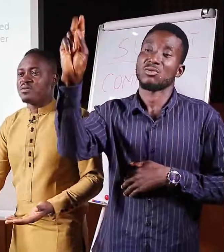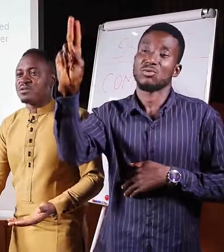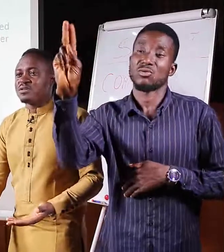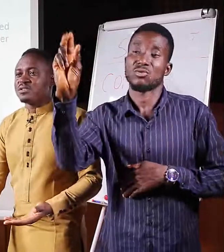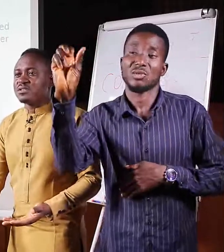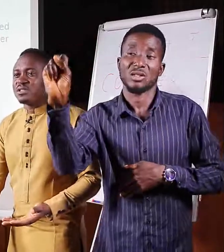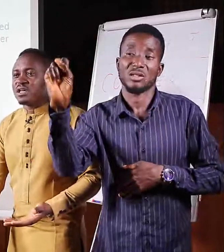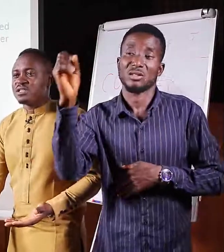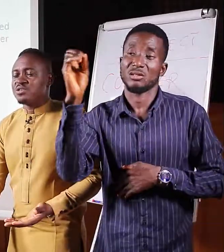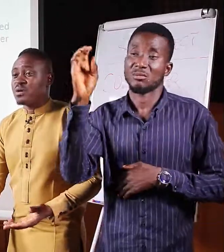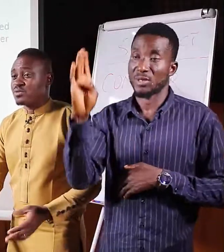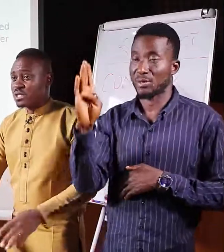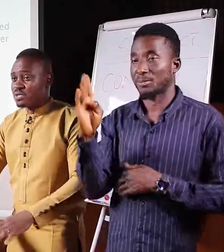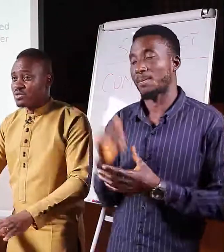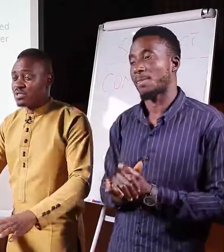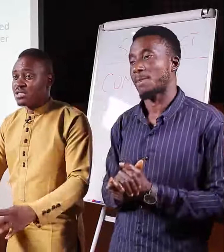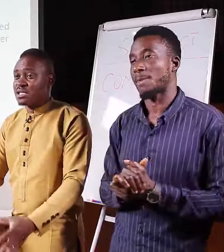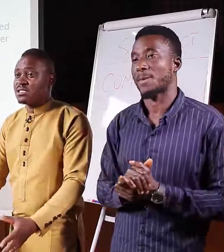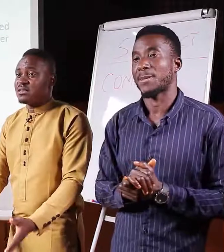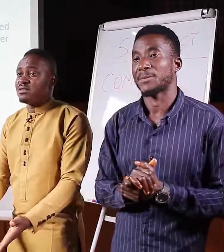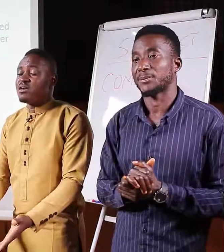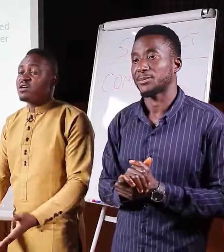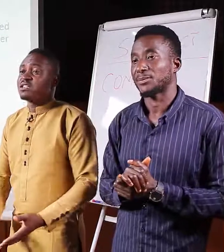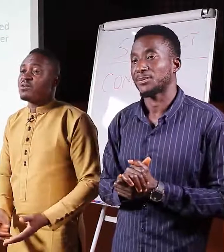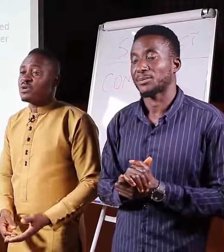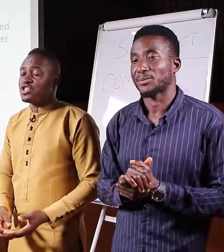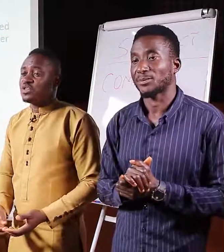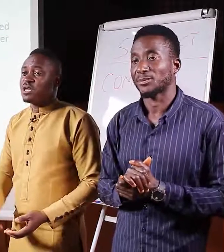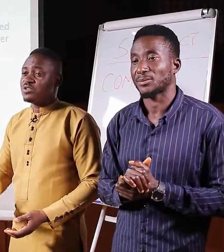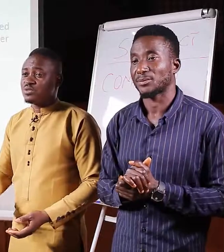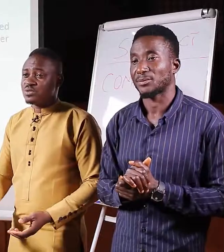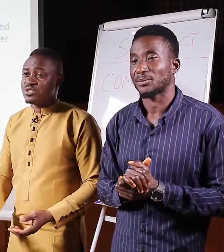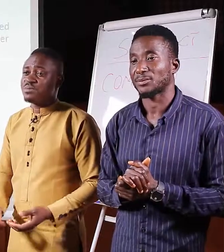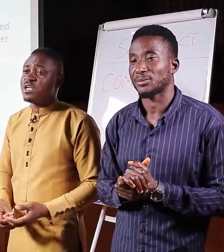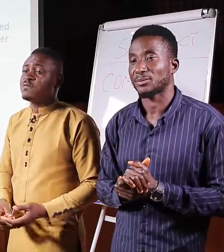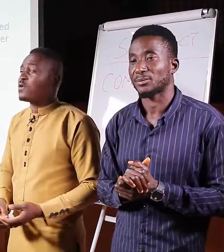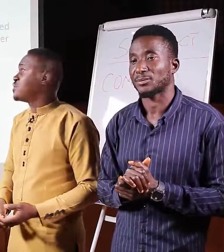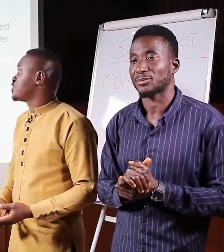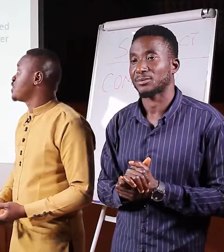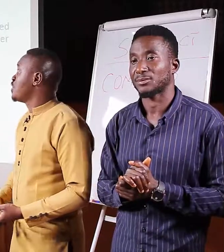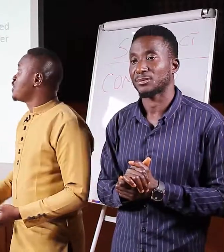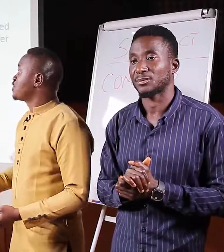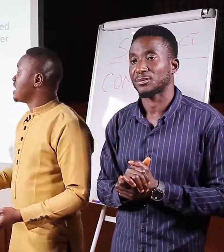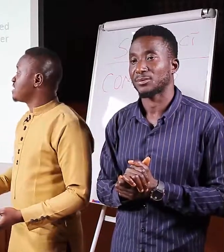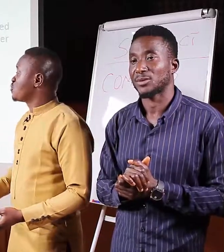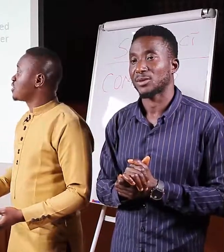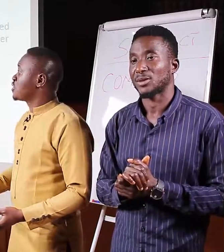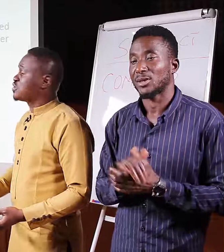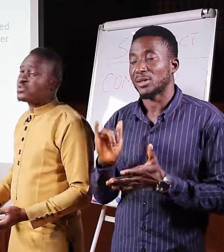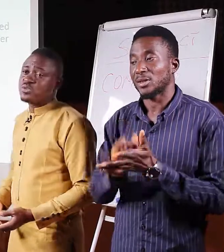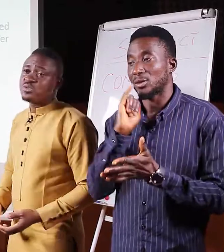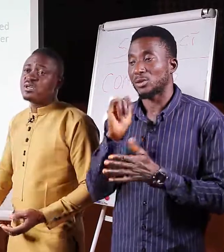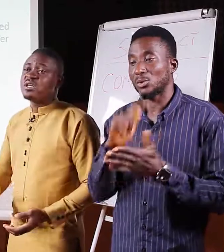except on the central processing unit. That's the rectangular shape that is used to display information. So that is